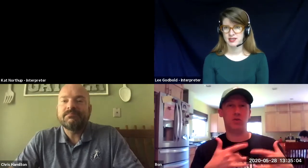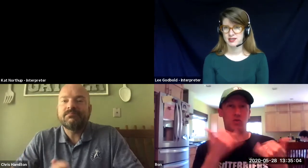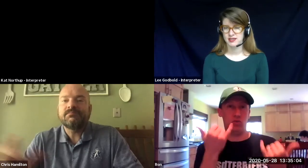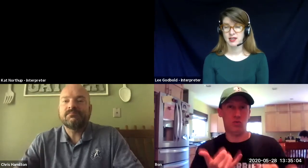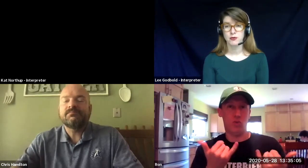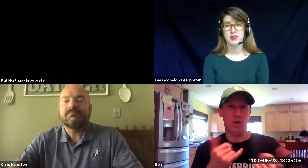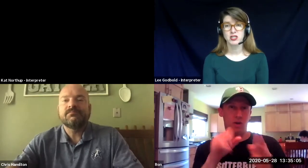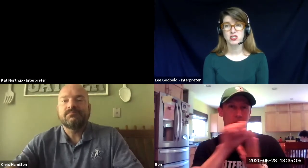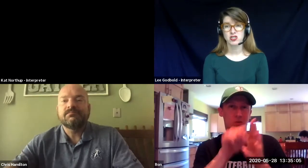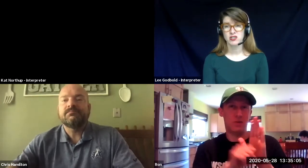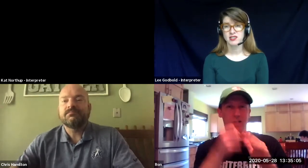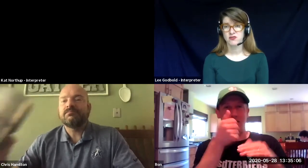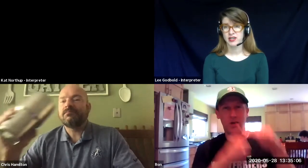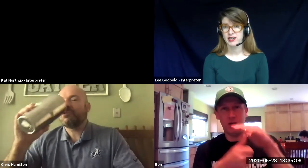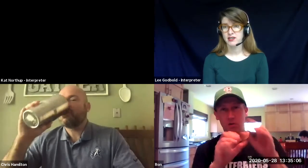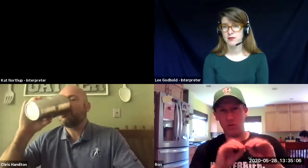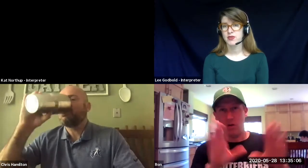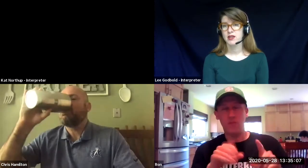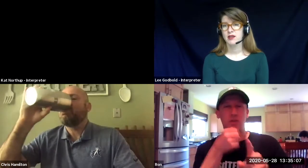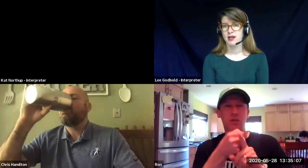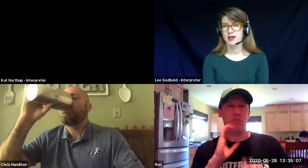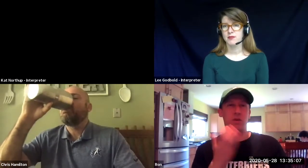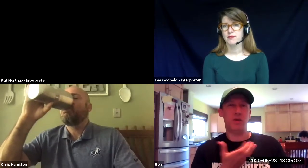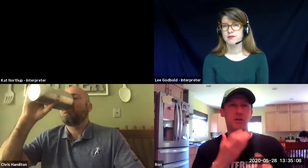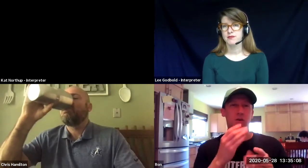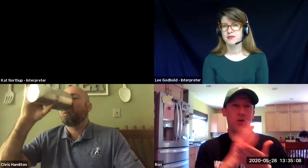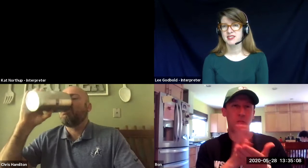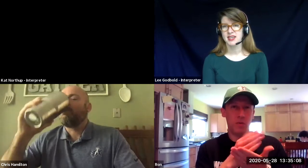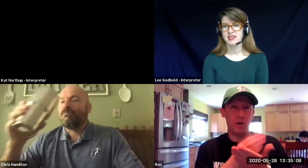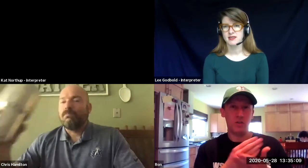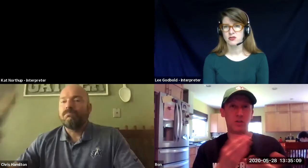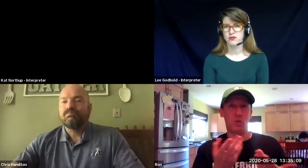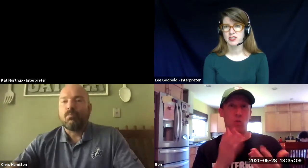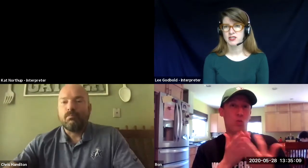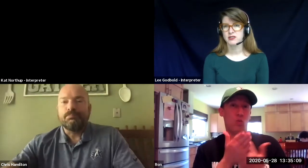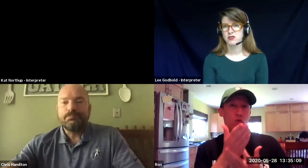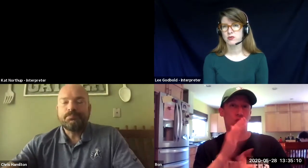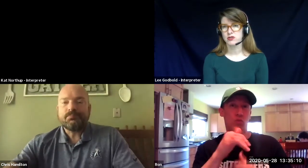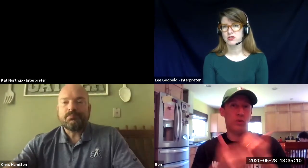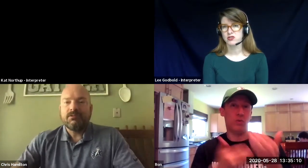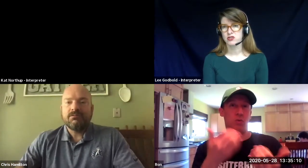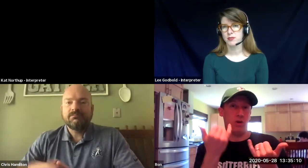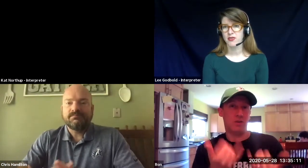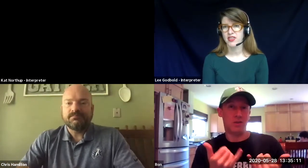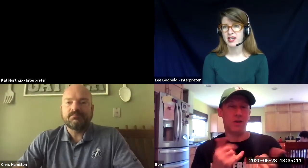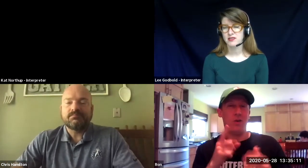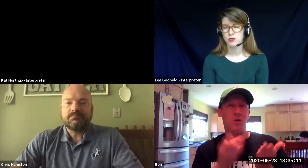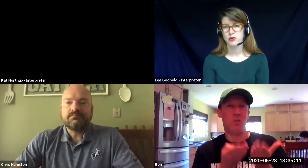is another big concern as of right now. The state is underfunded, and so we're concerned about that, and we're going through